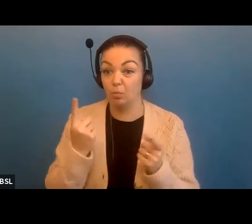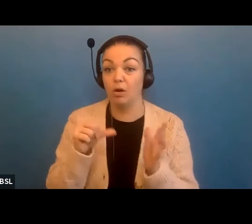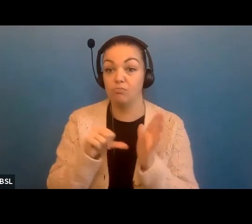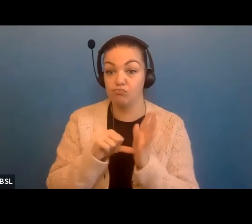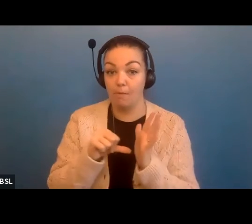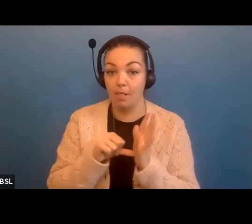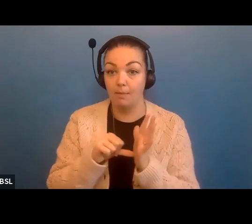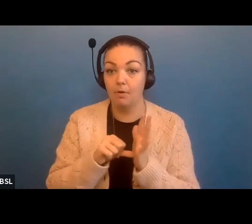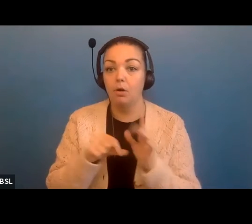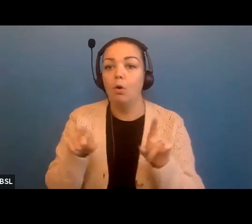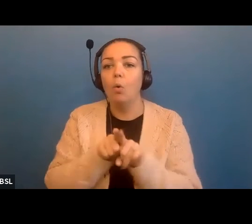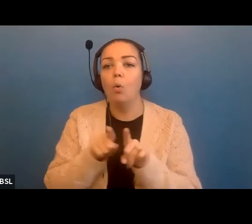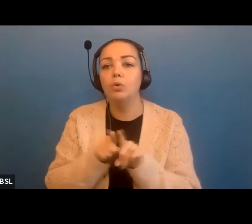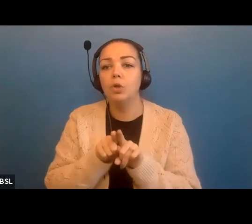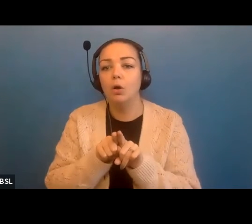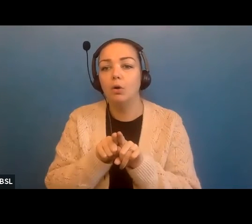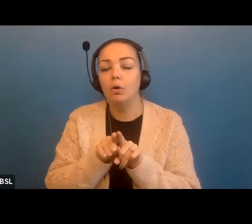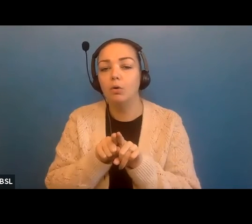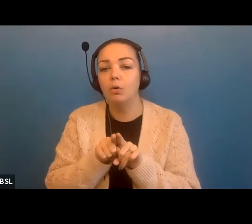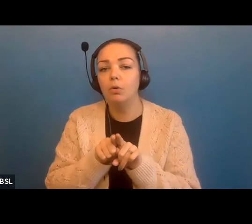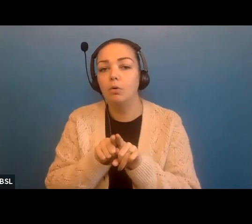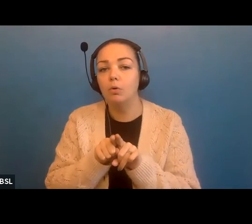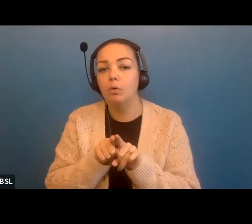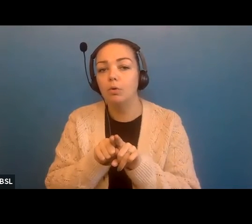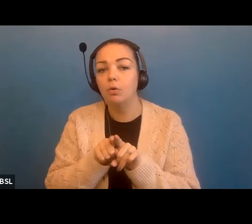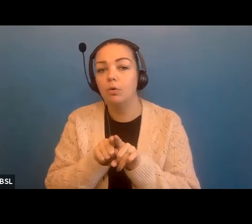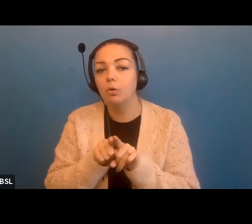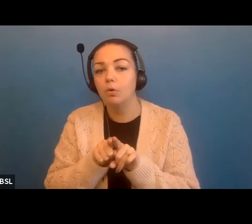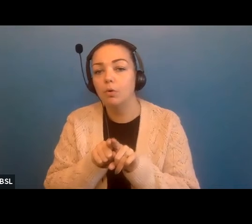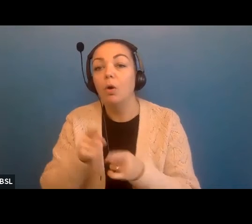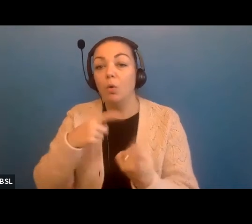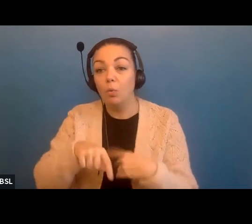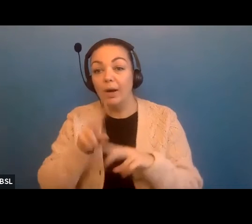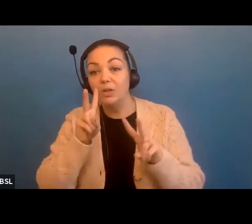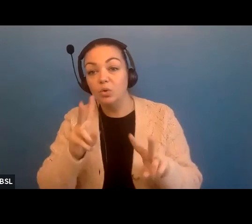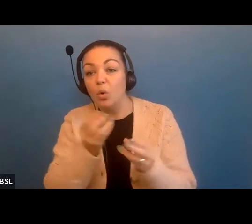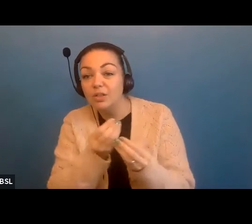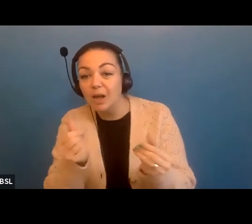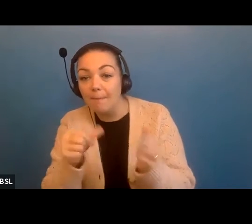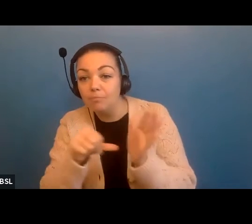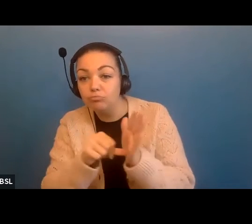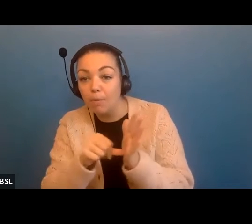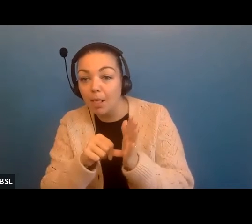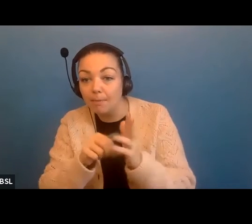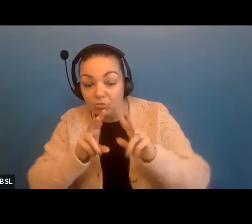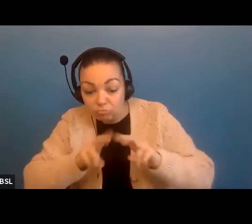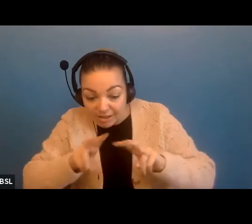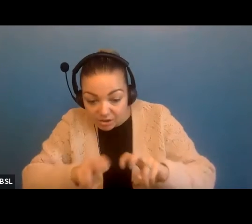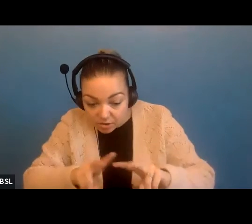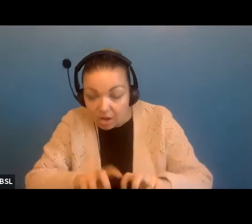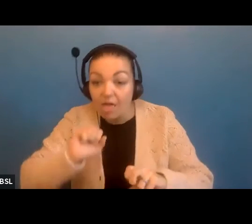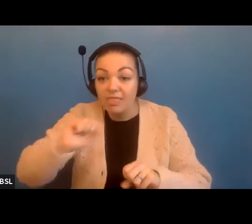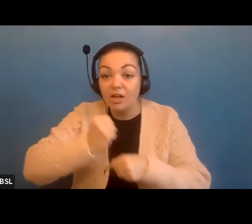problem. And we have seen some advantages during the research. the